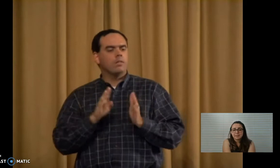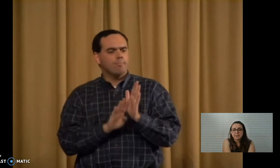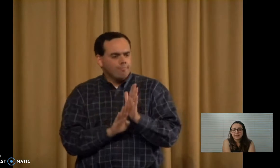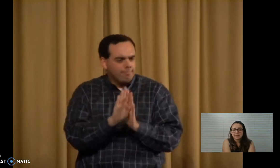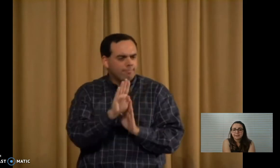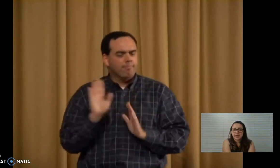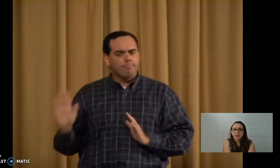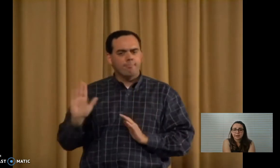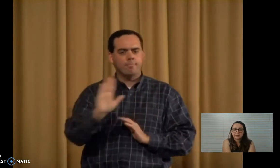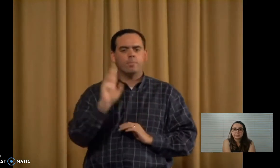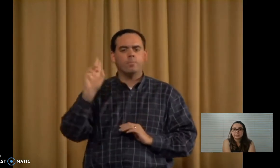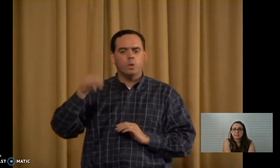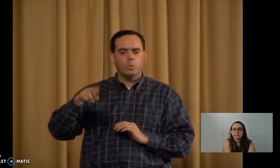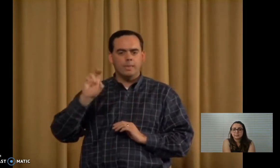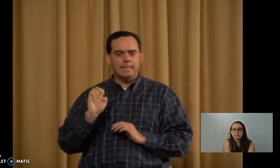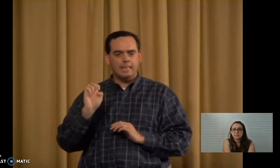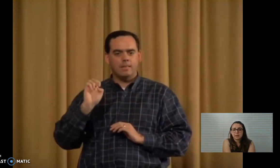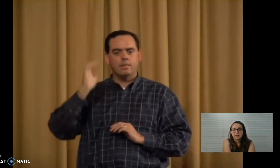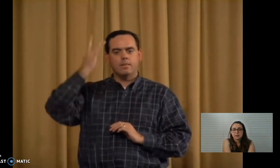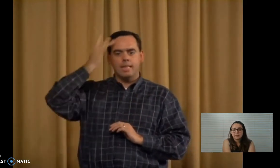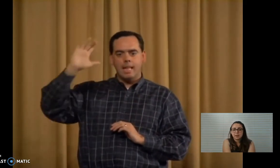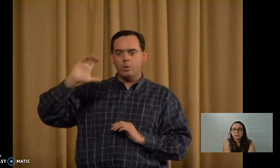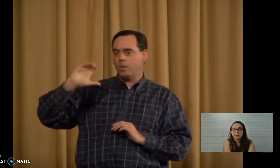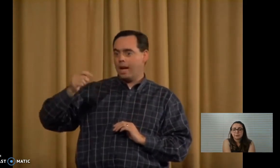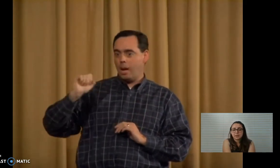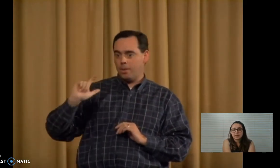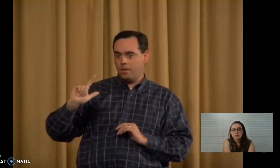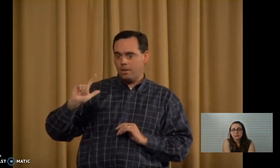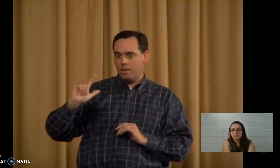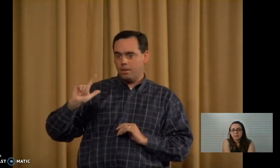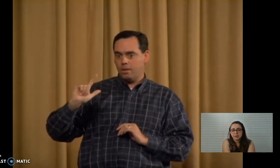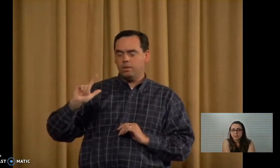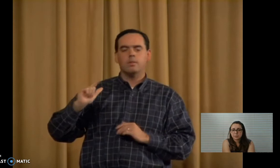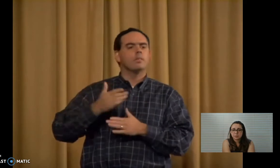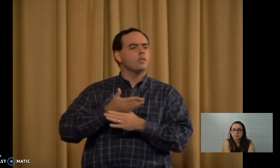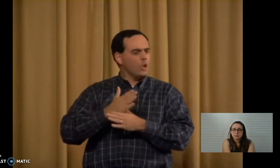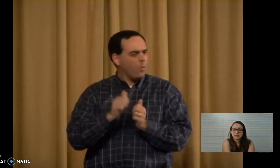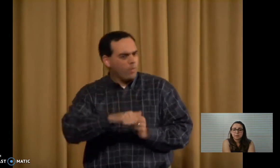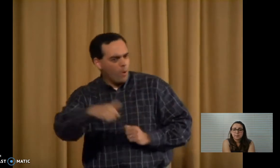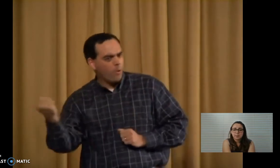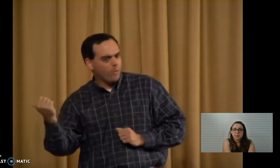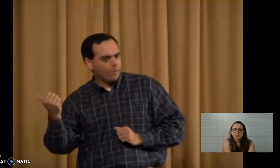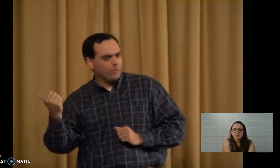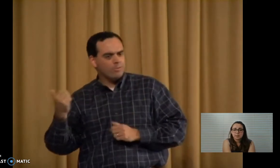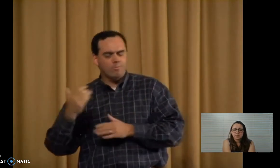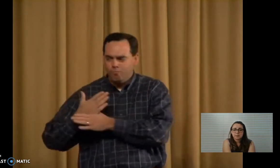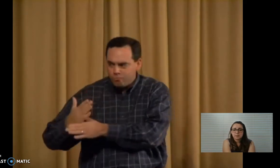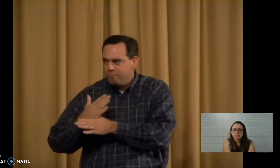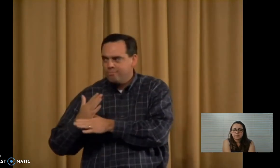I can see the clear desire to develop your unique intellectual